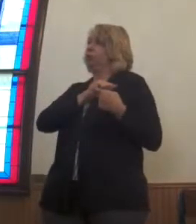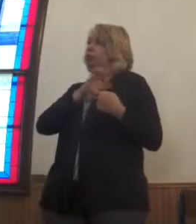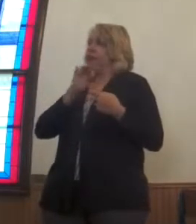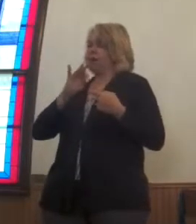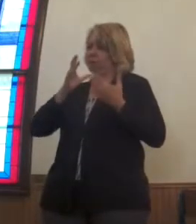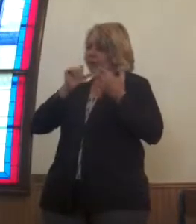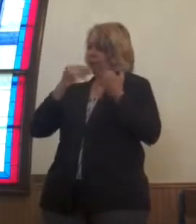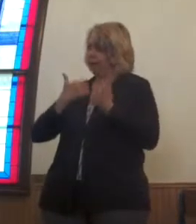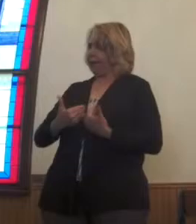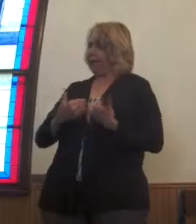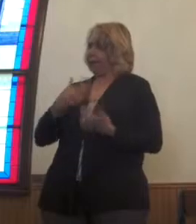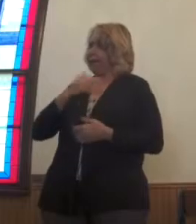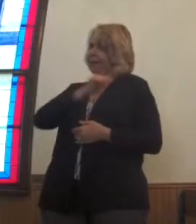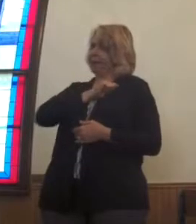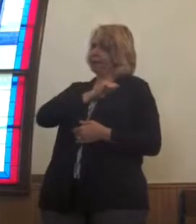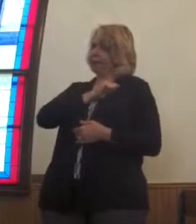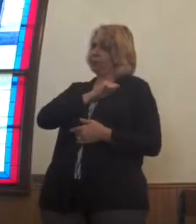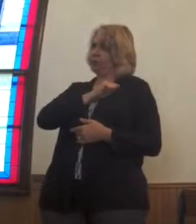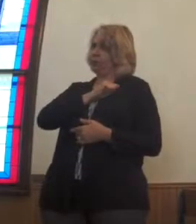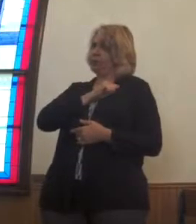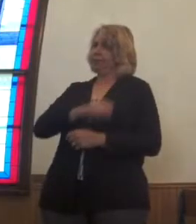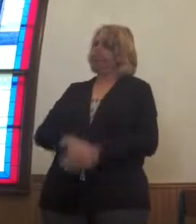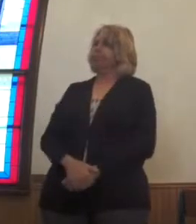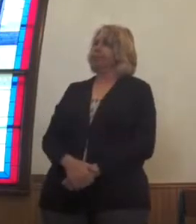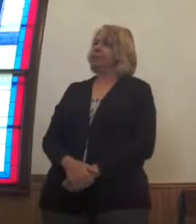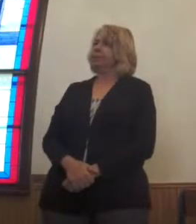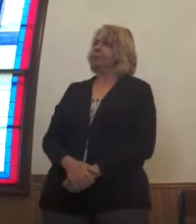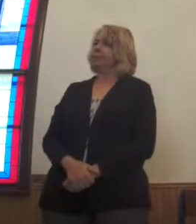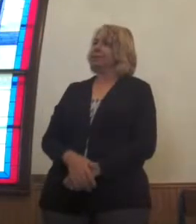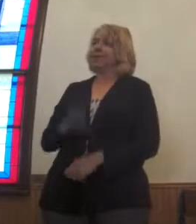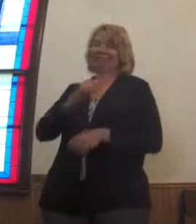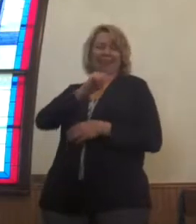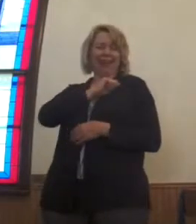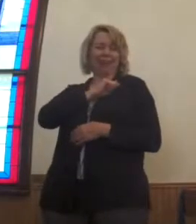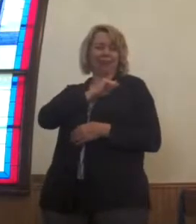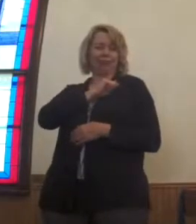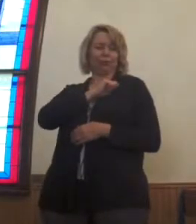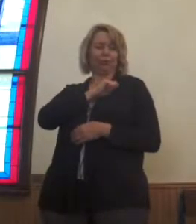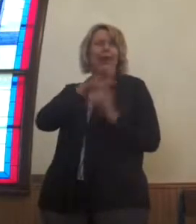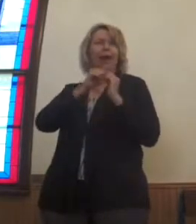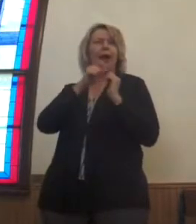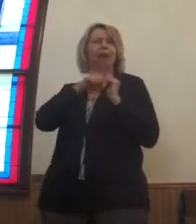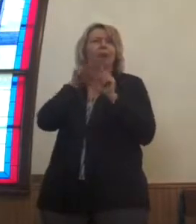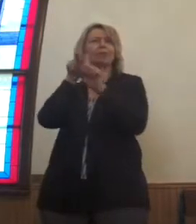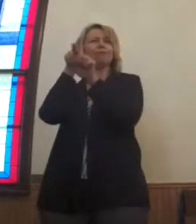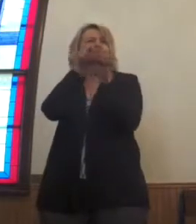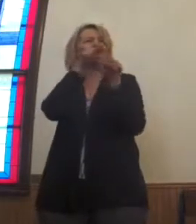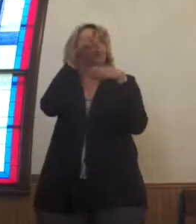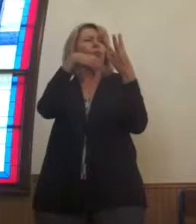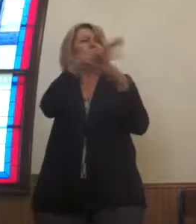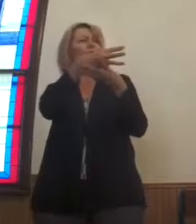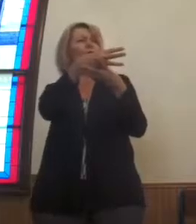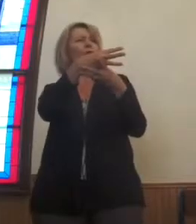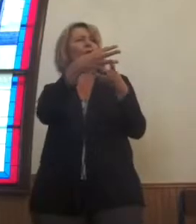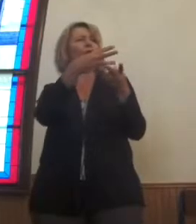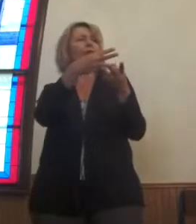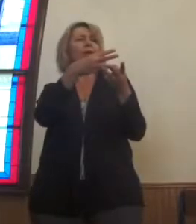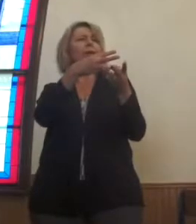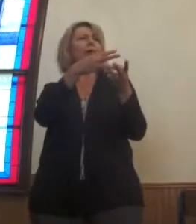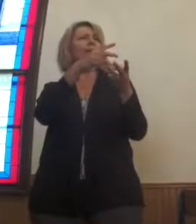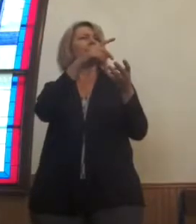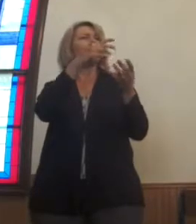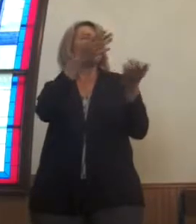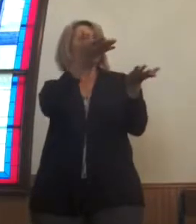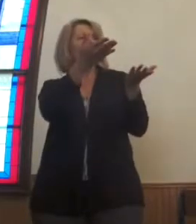being. Nice. And the ways that we witness and watch the world bringing joy in what we have within the